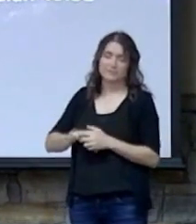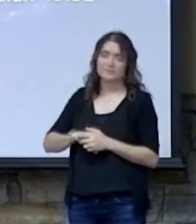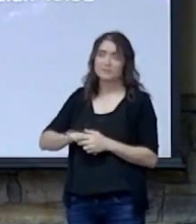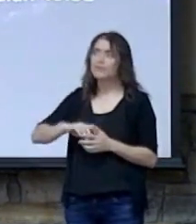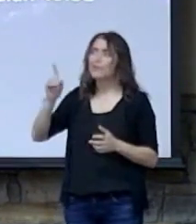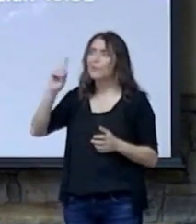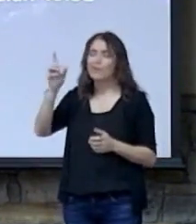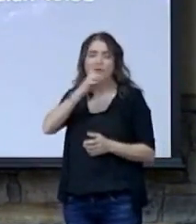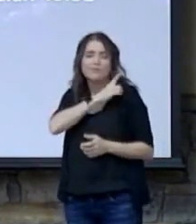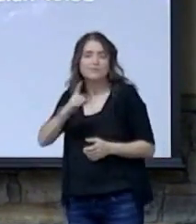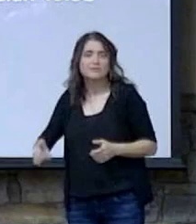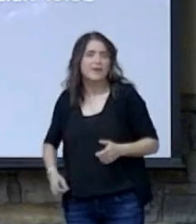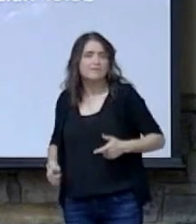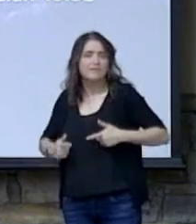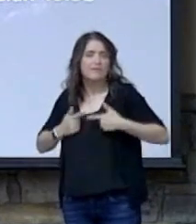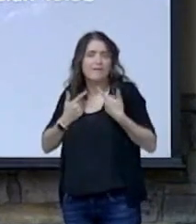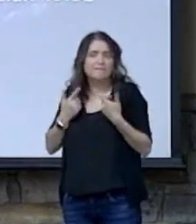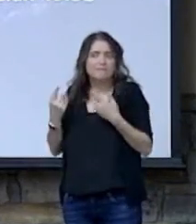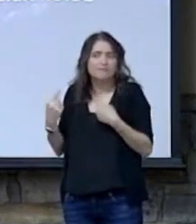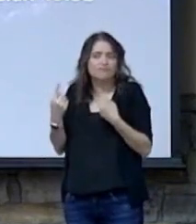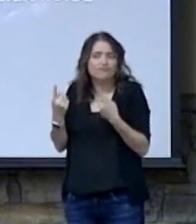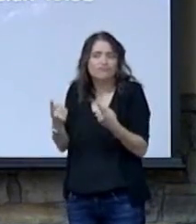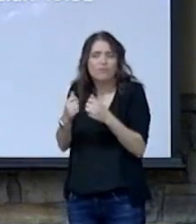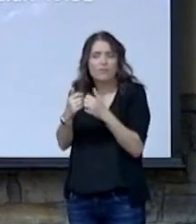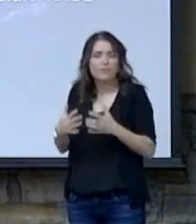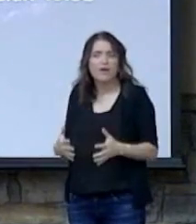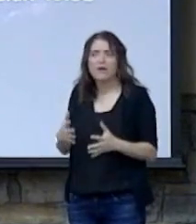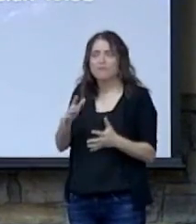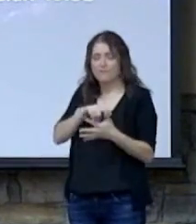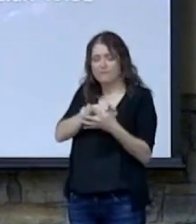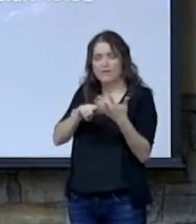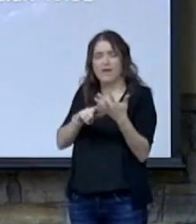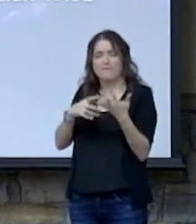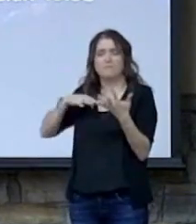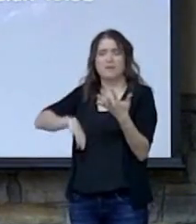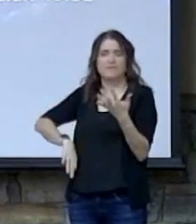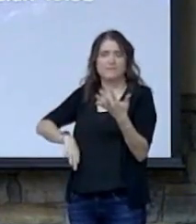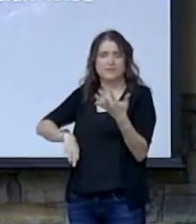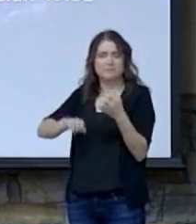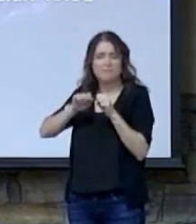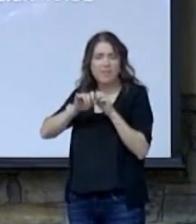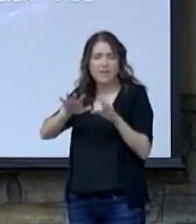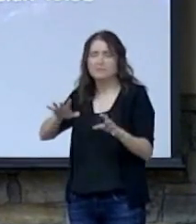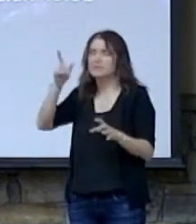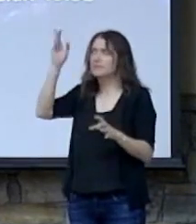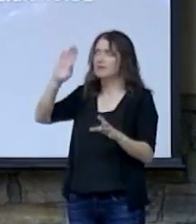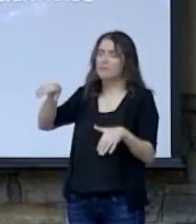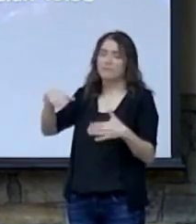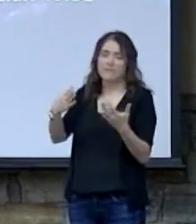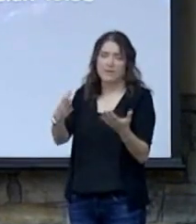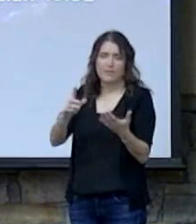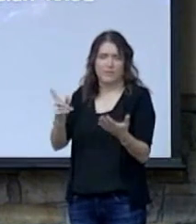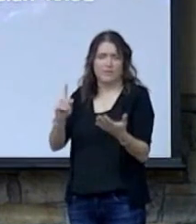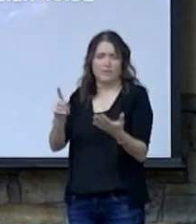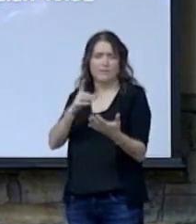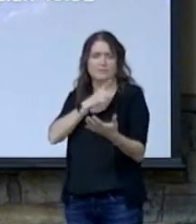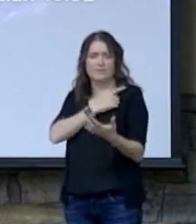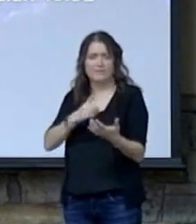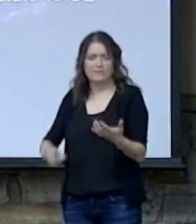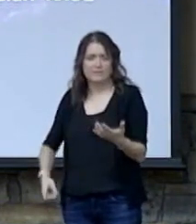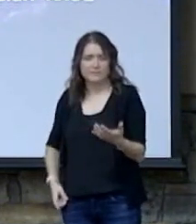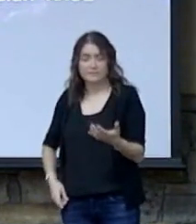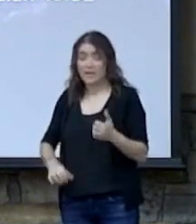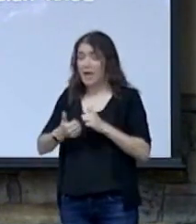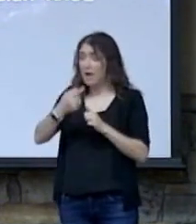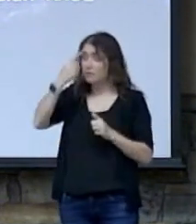would David's life have been without those five benefits or blessings that God provided? How do you